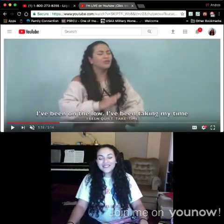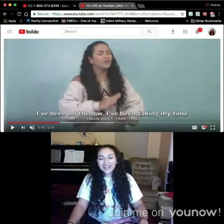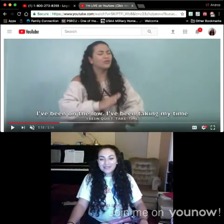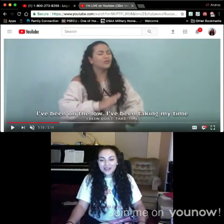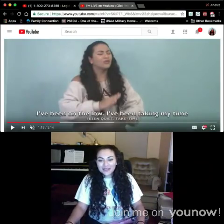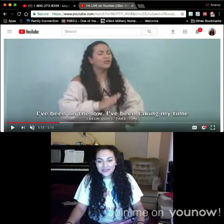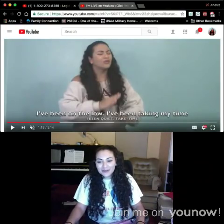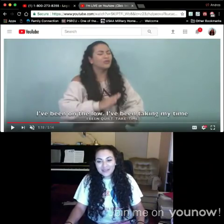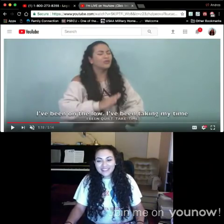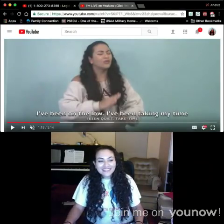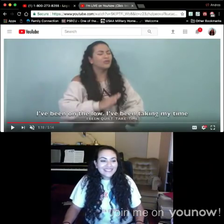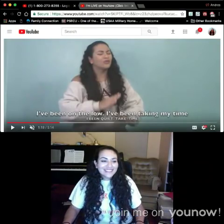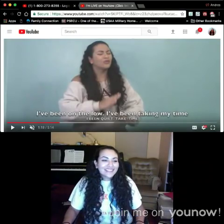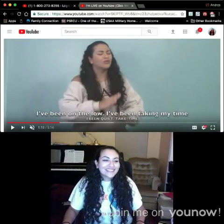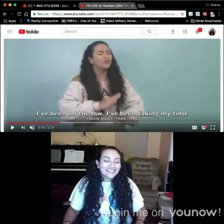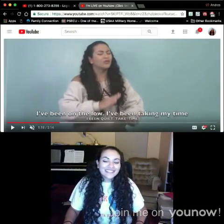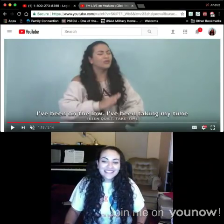you for capturing all those moments.